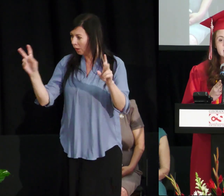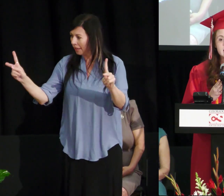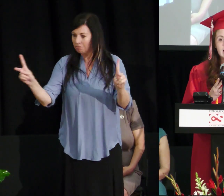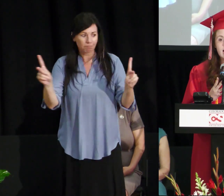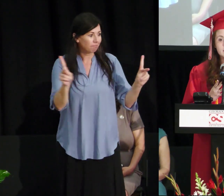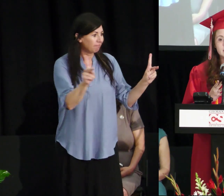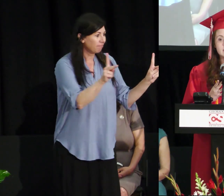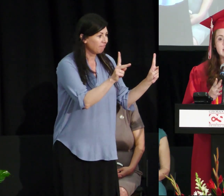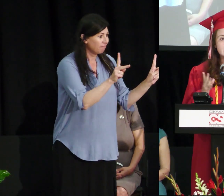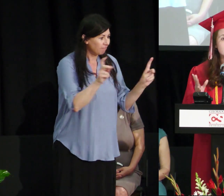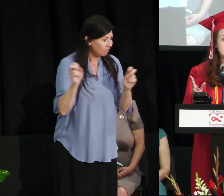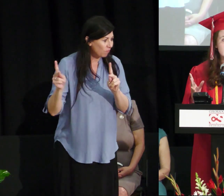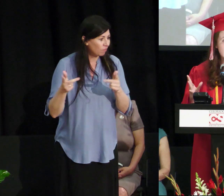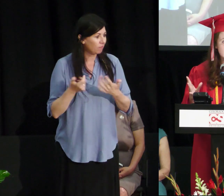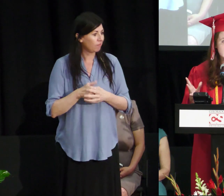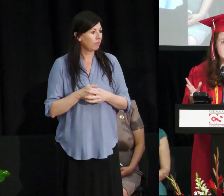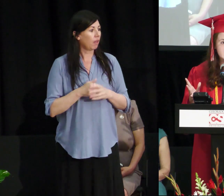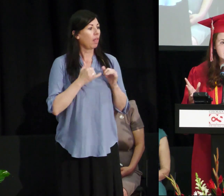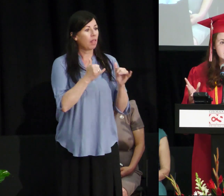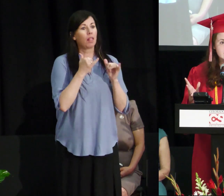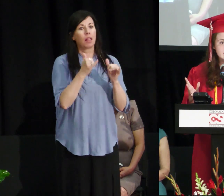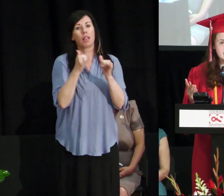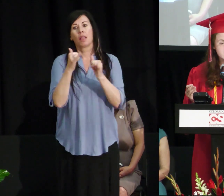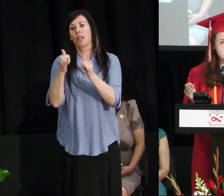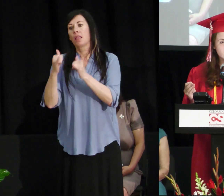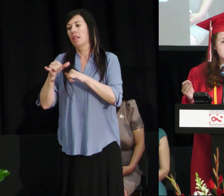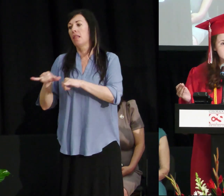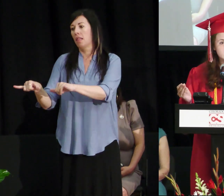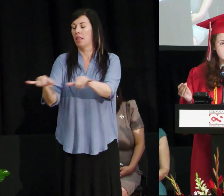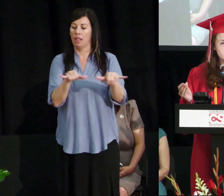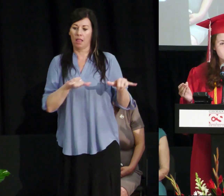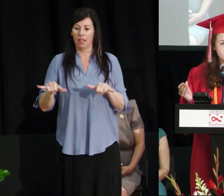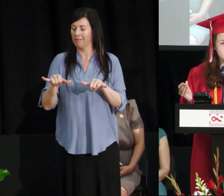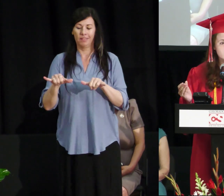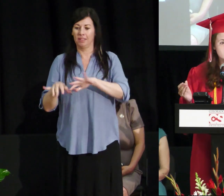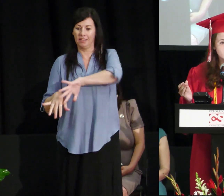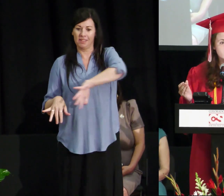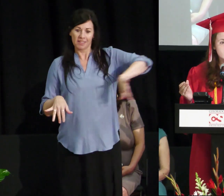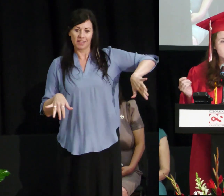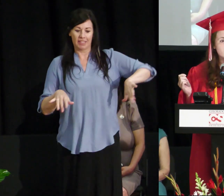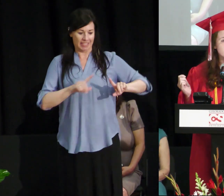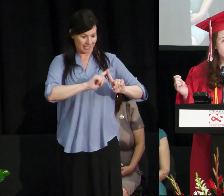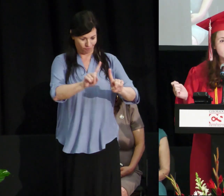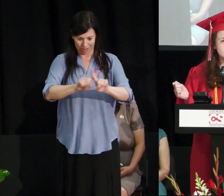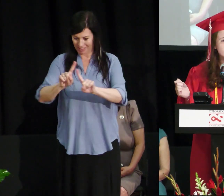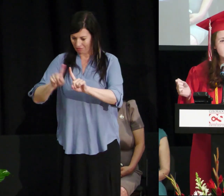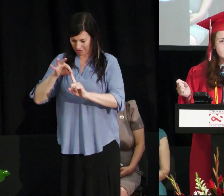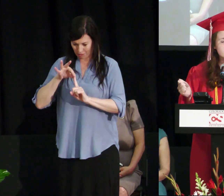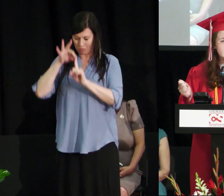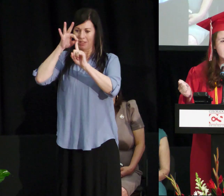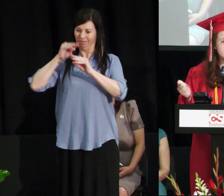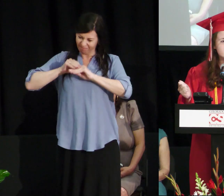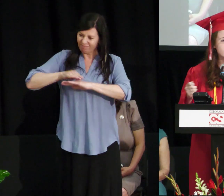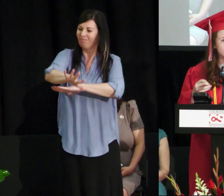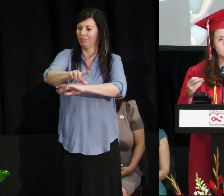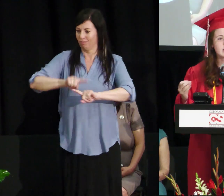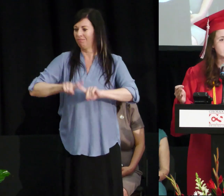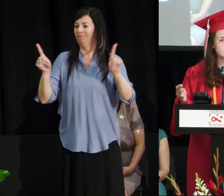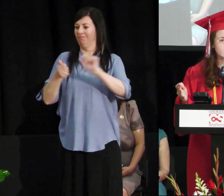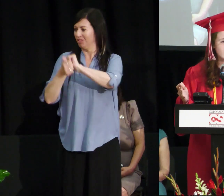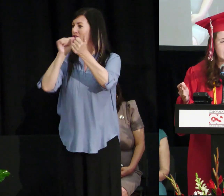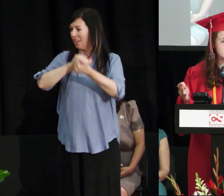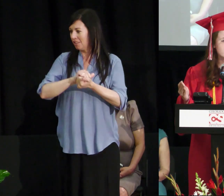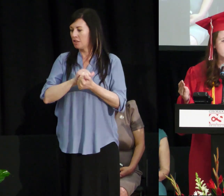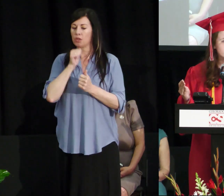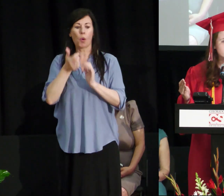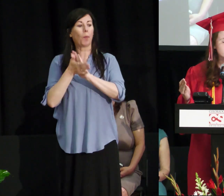It's our differentness that's going to change the world. So, don't become just one